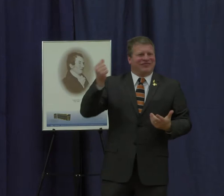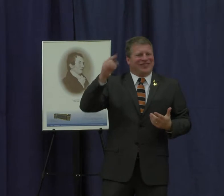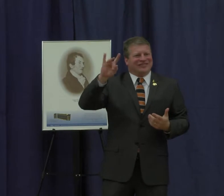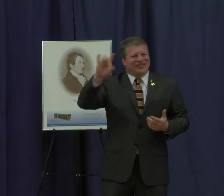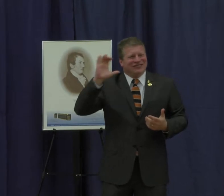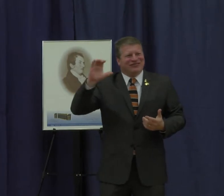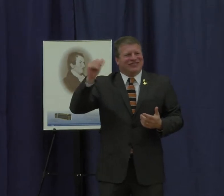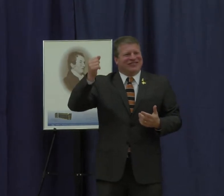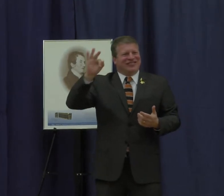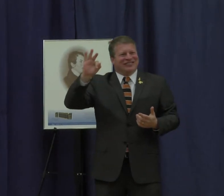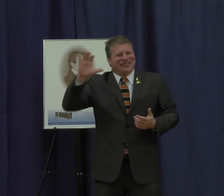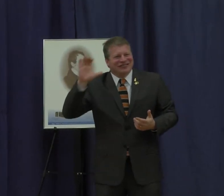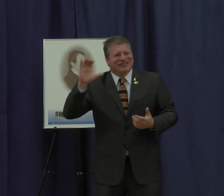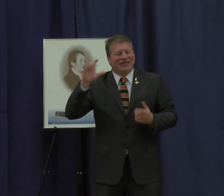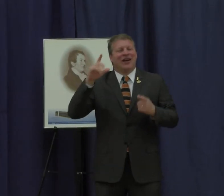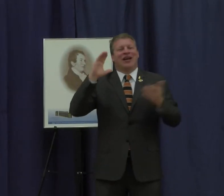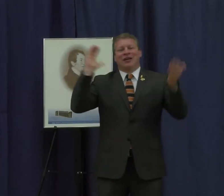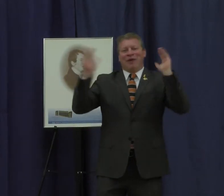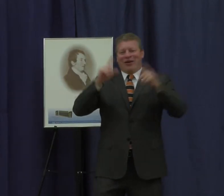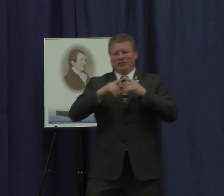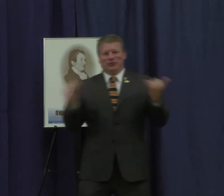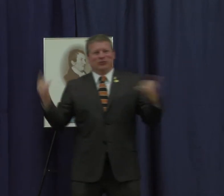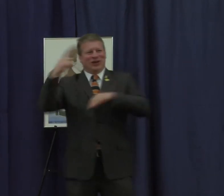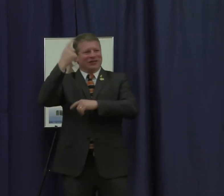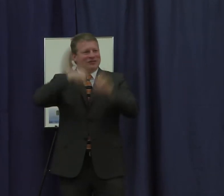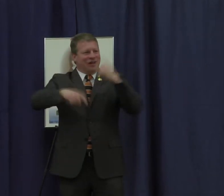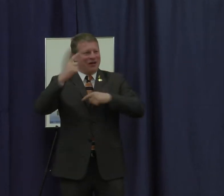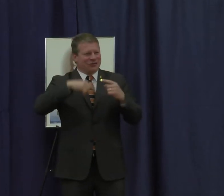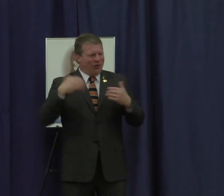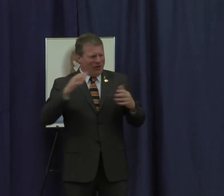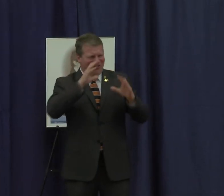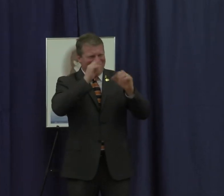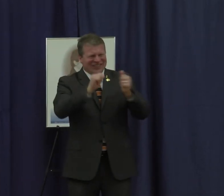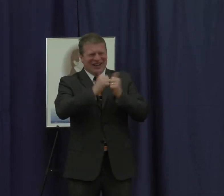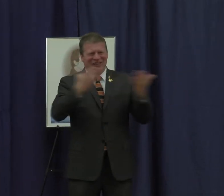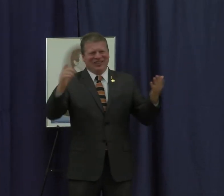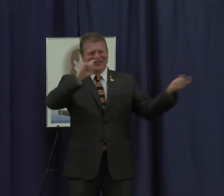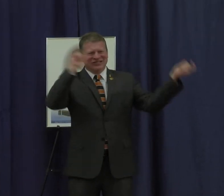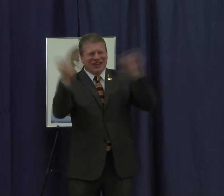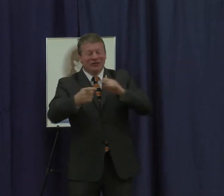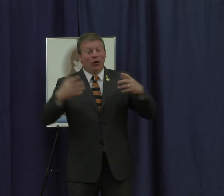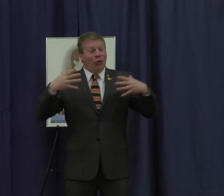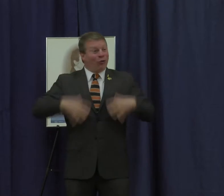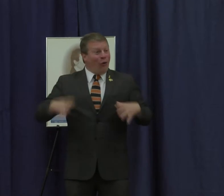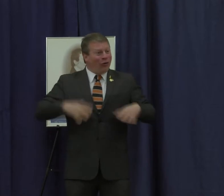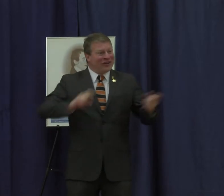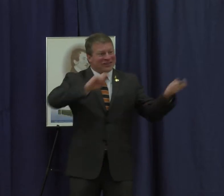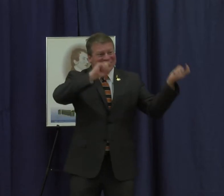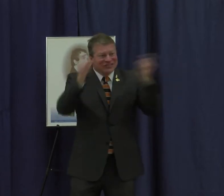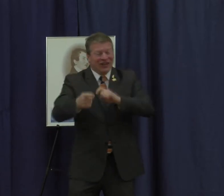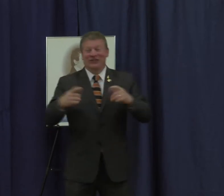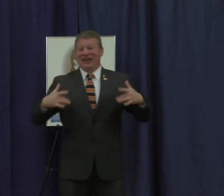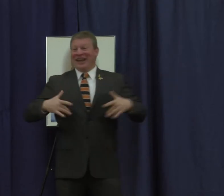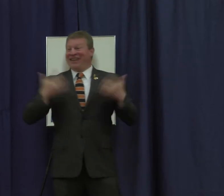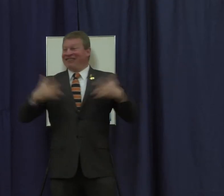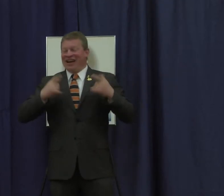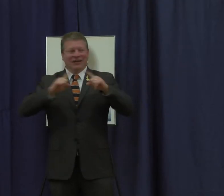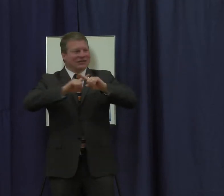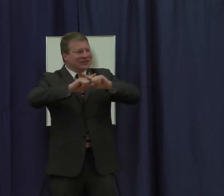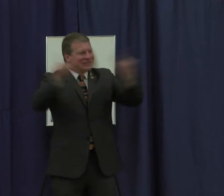from long ago, from the 1800s and early 1900s, and comparing them to today's sign language. It was interesting to see the transition.